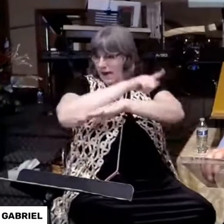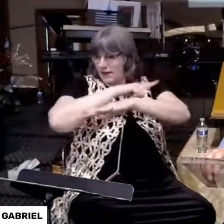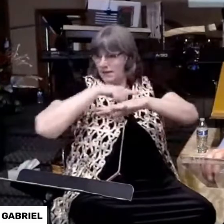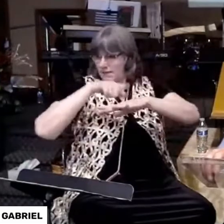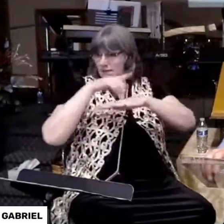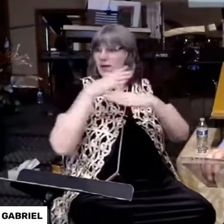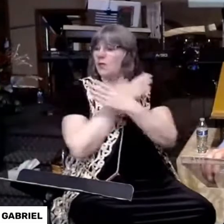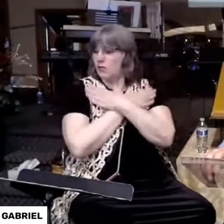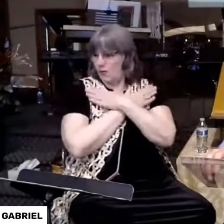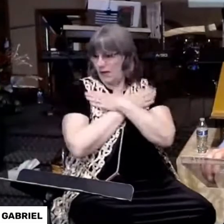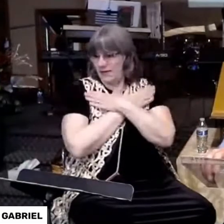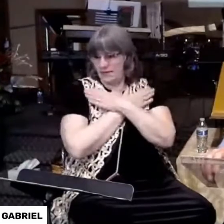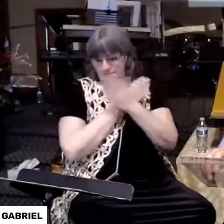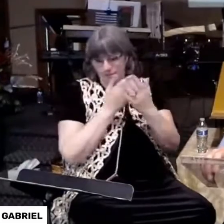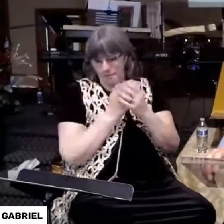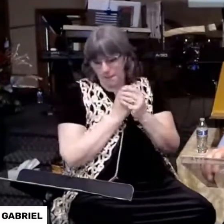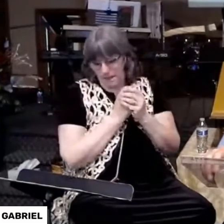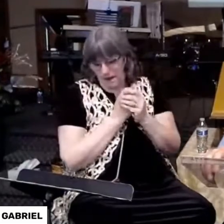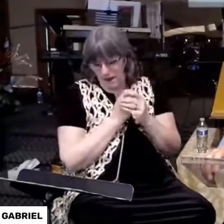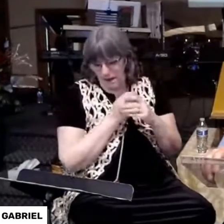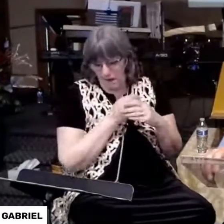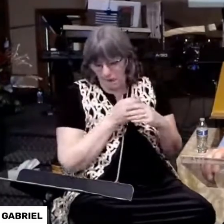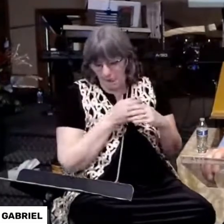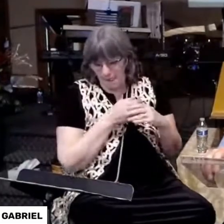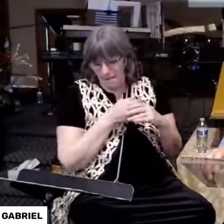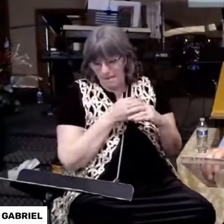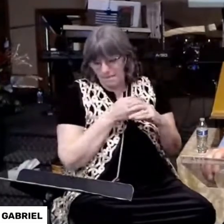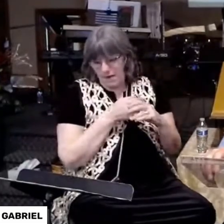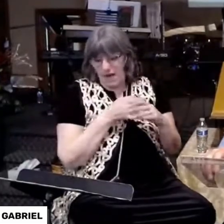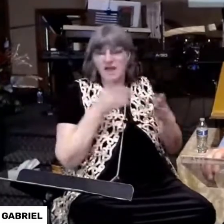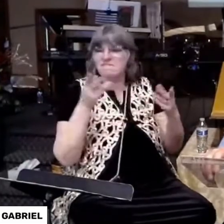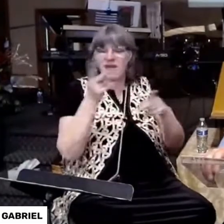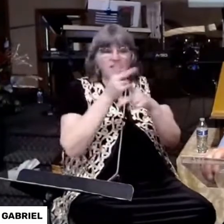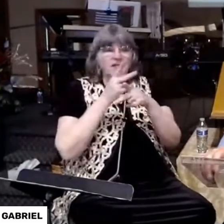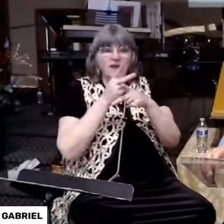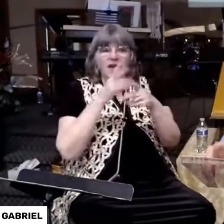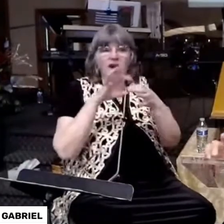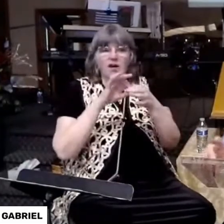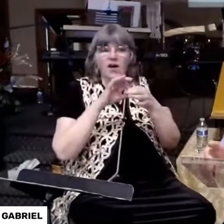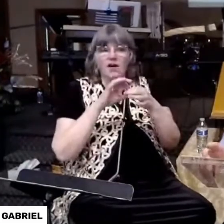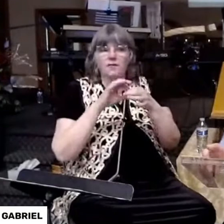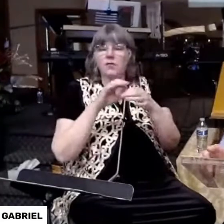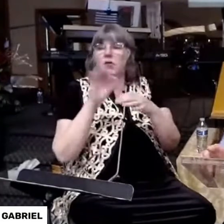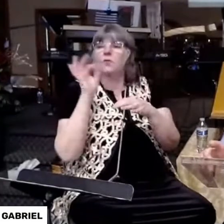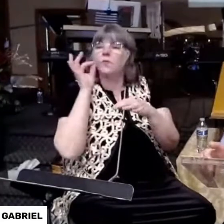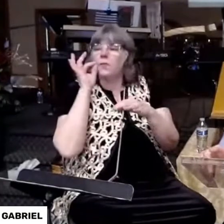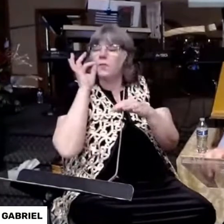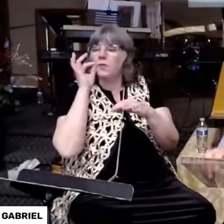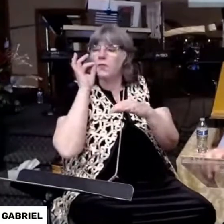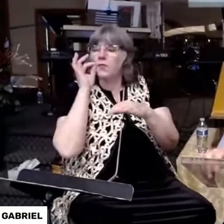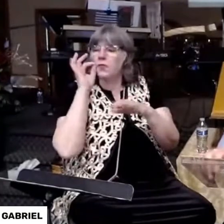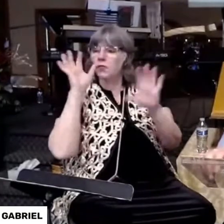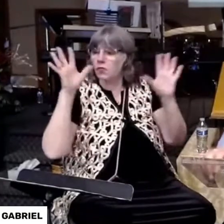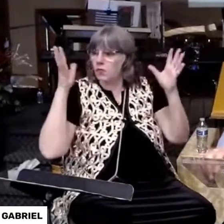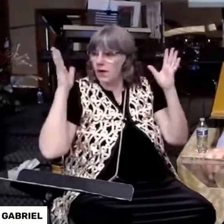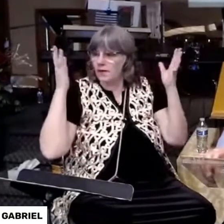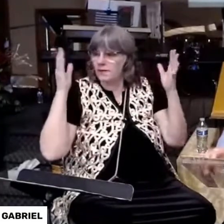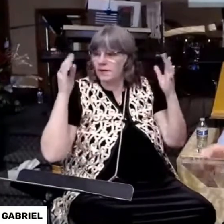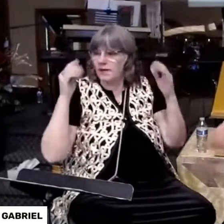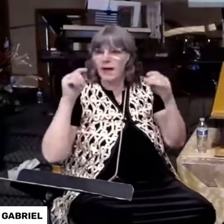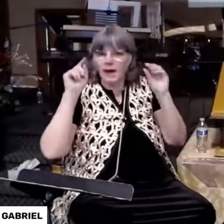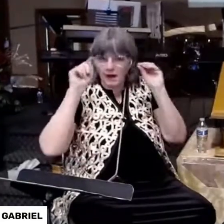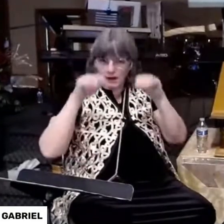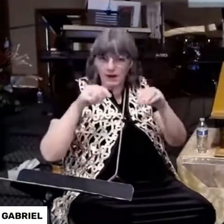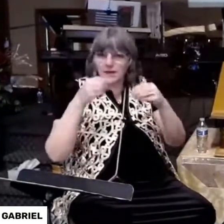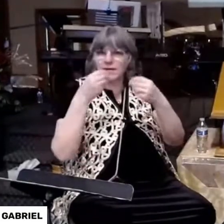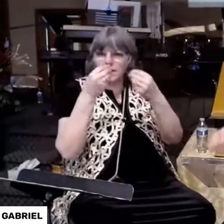The soldiers of the Israeli army had to live by certain ethics and even hygiene. You can